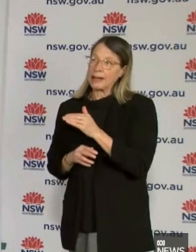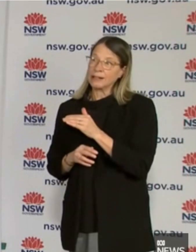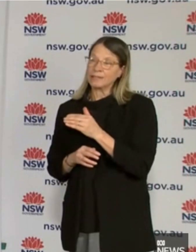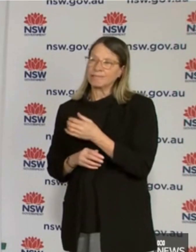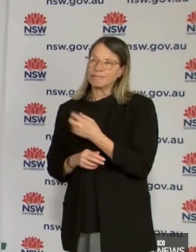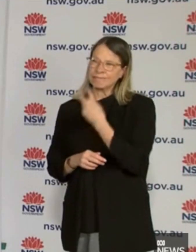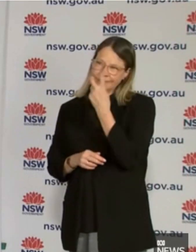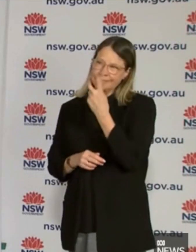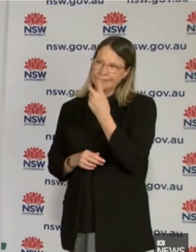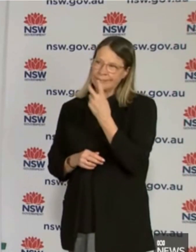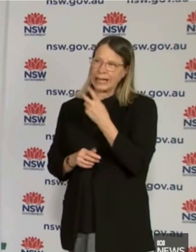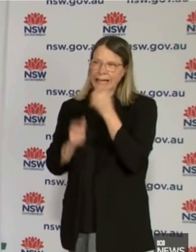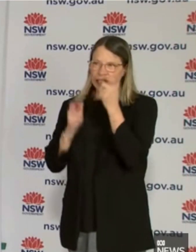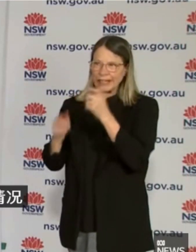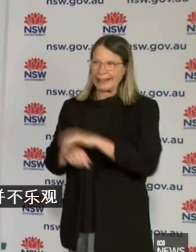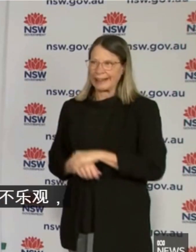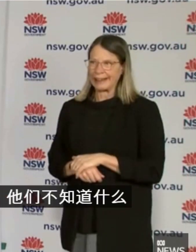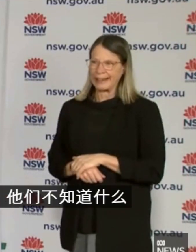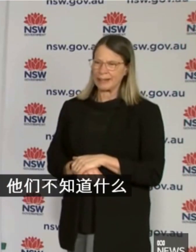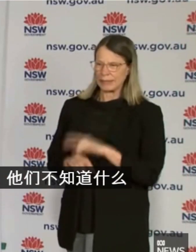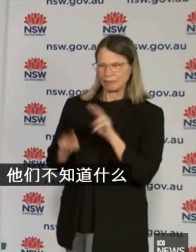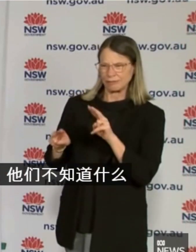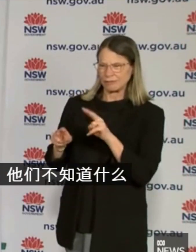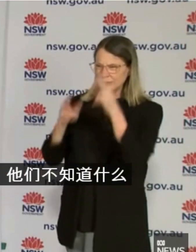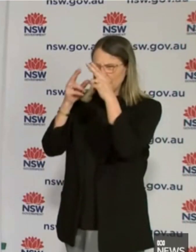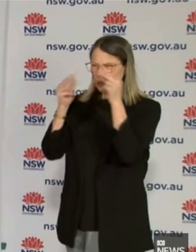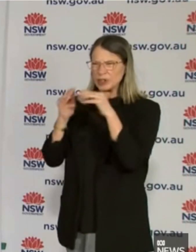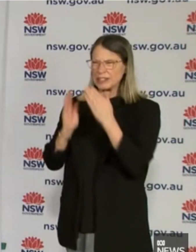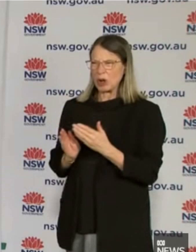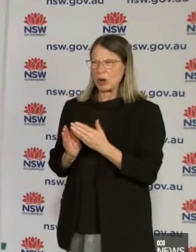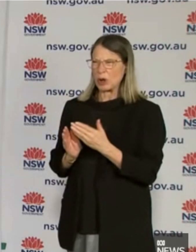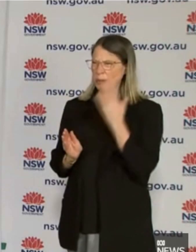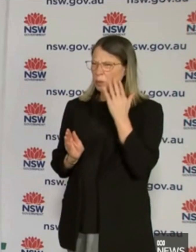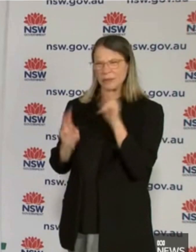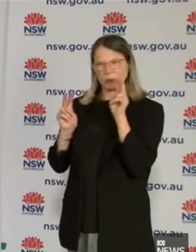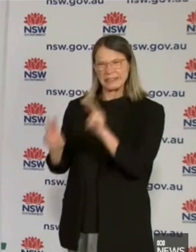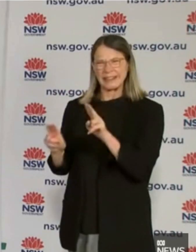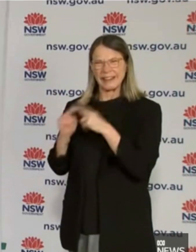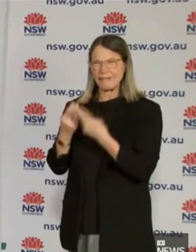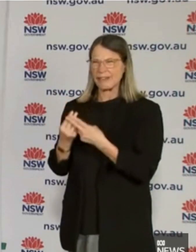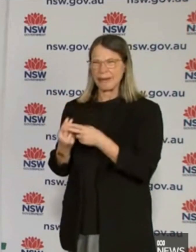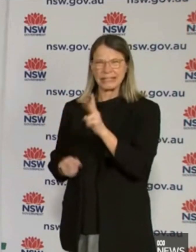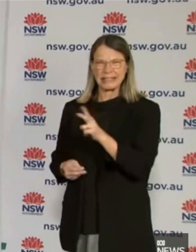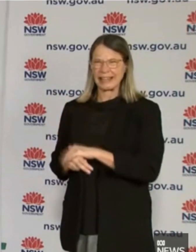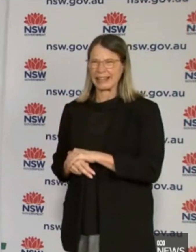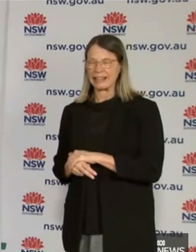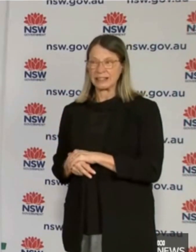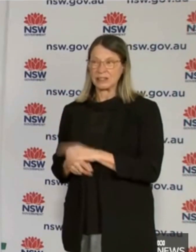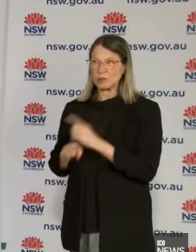Things aren't looking so rosy for aged care residents. They don't know when they're going to see their families again. Can you give us any clarity on when visits